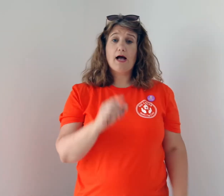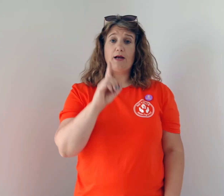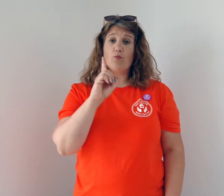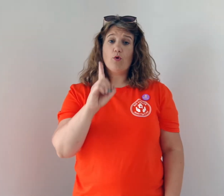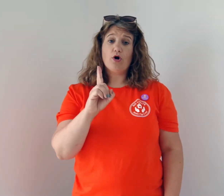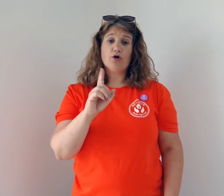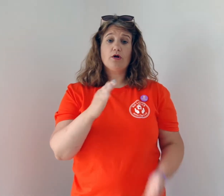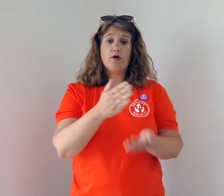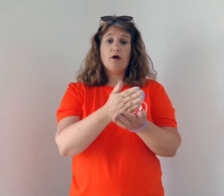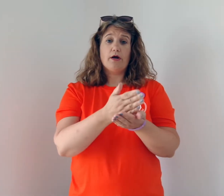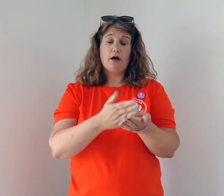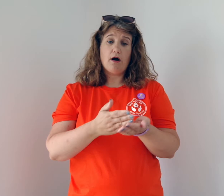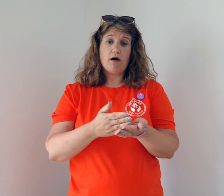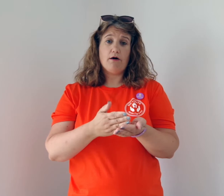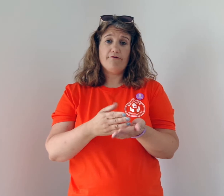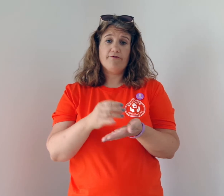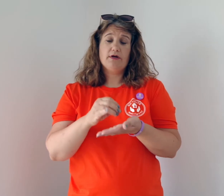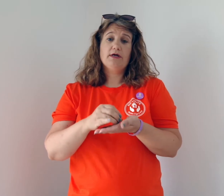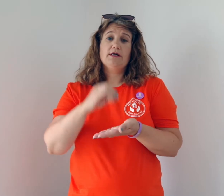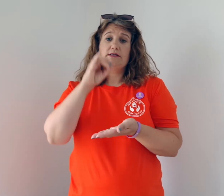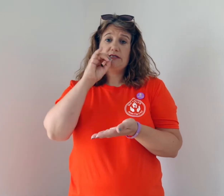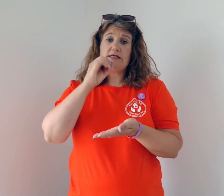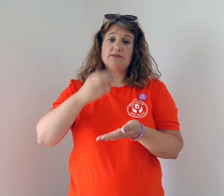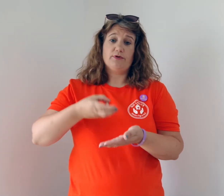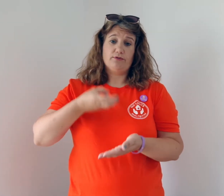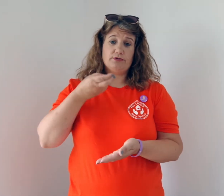and 1.5 teaspoons